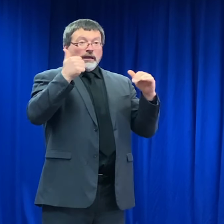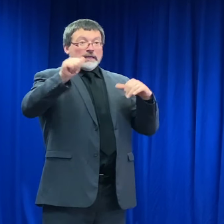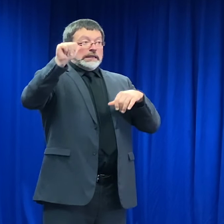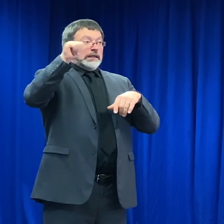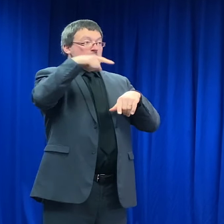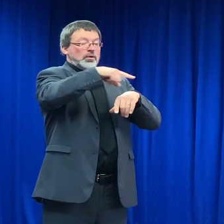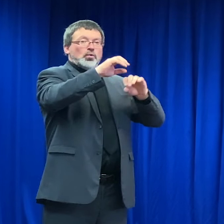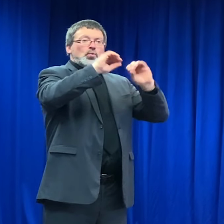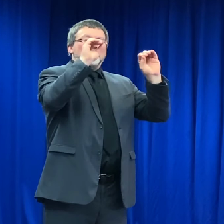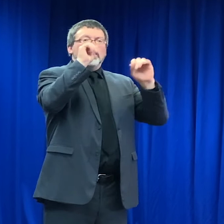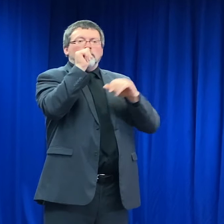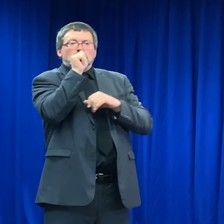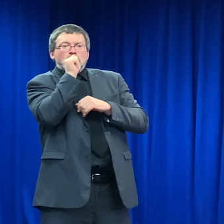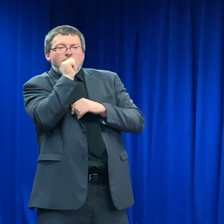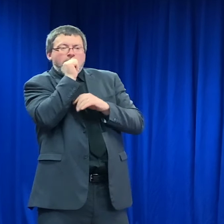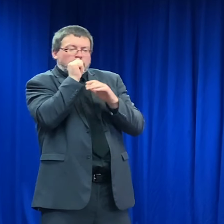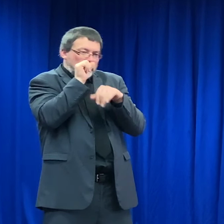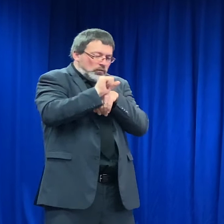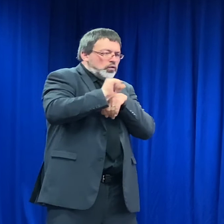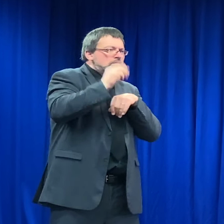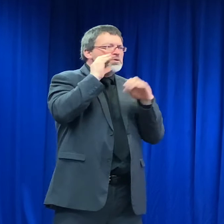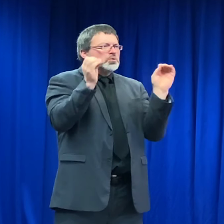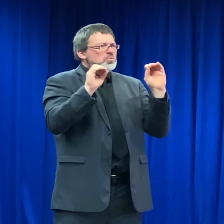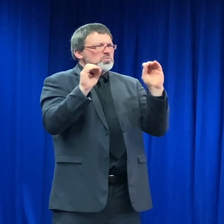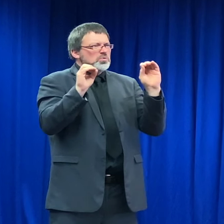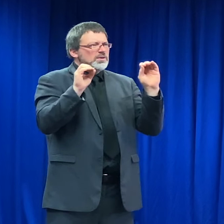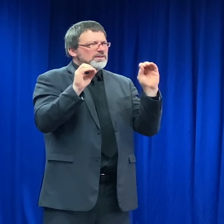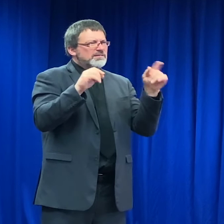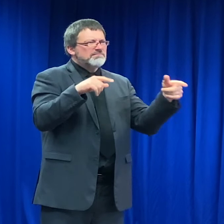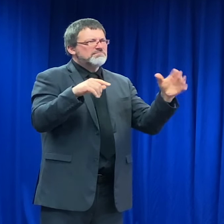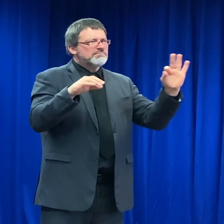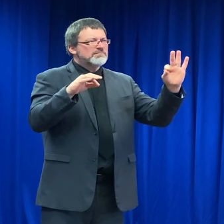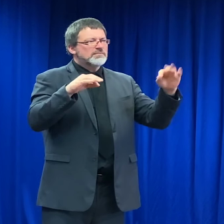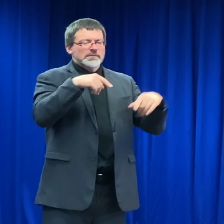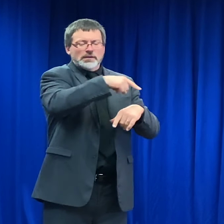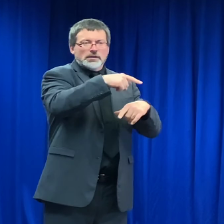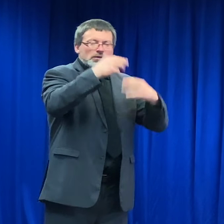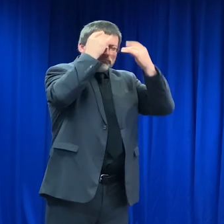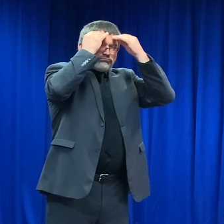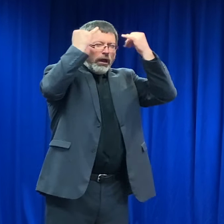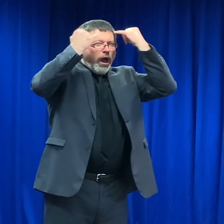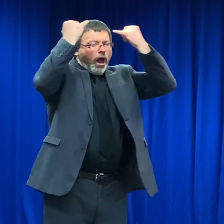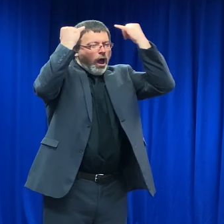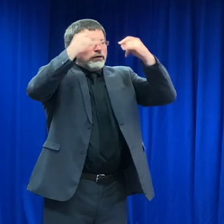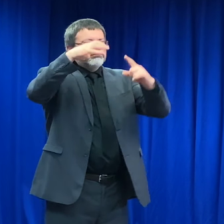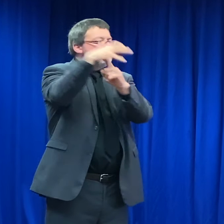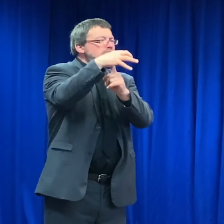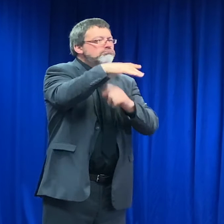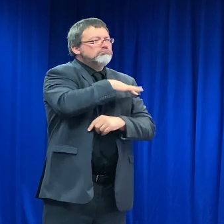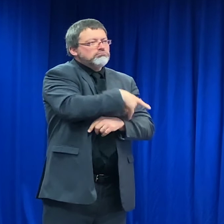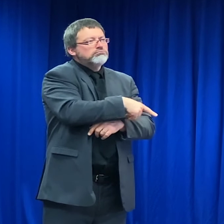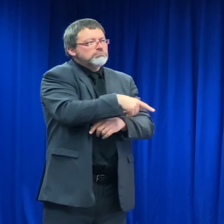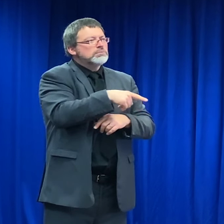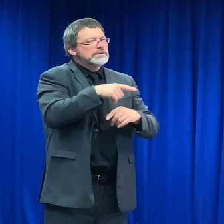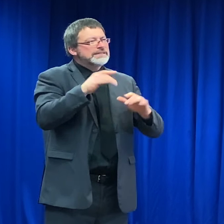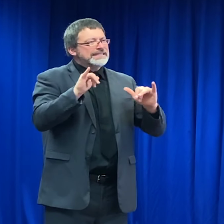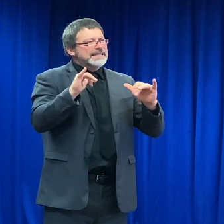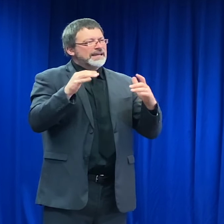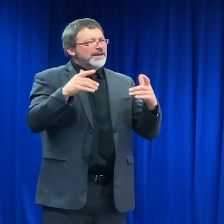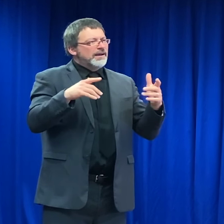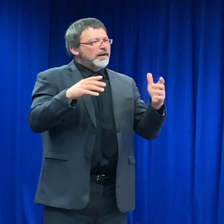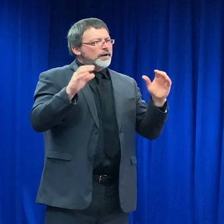that thinks a little bit outside the box, that doesn't necessarily, isn't part of the institutions of education or institutions or whatever that